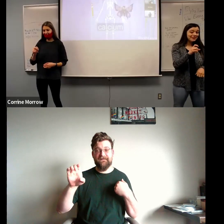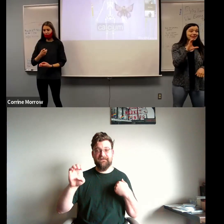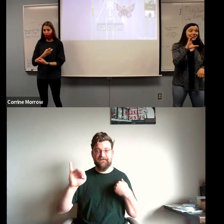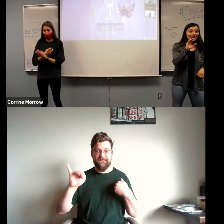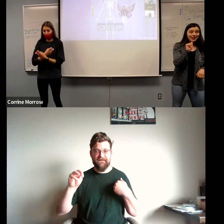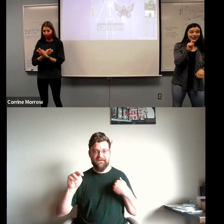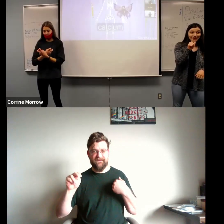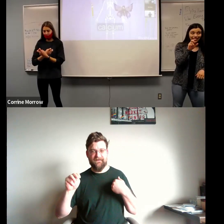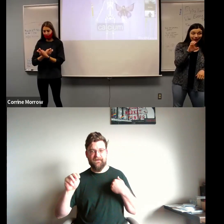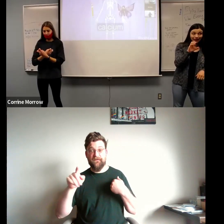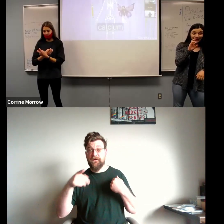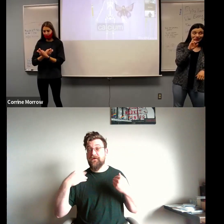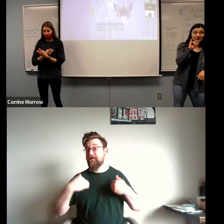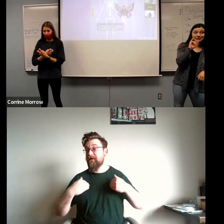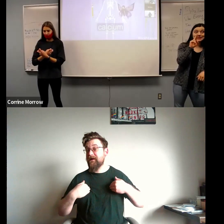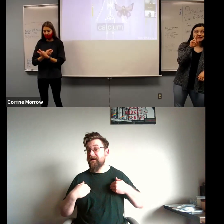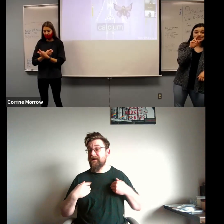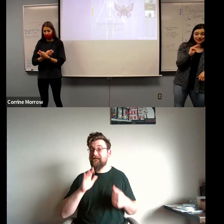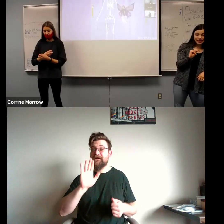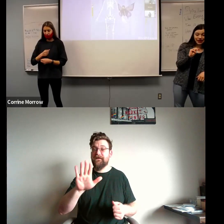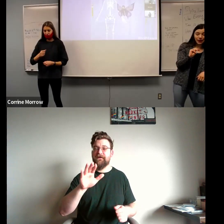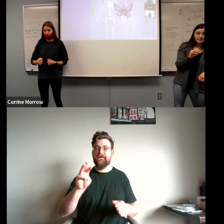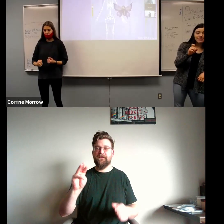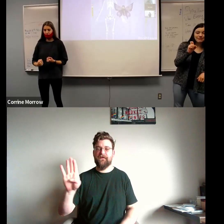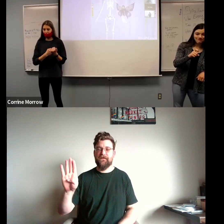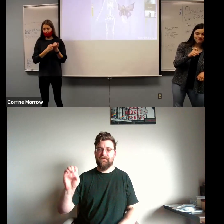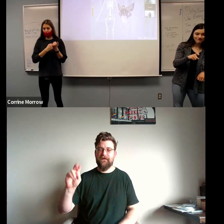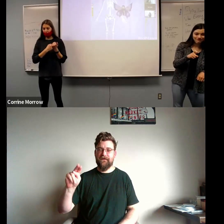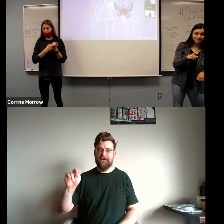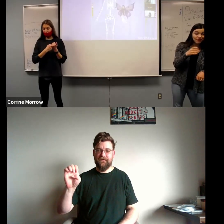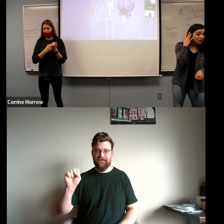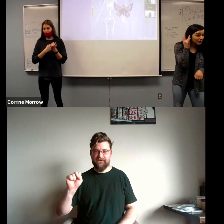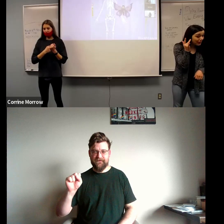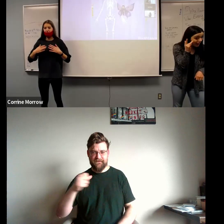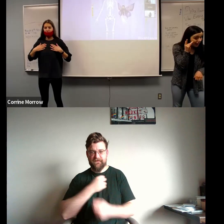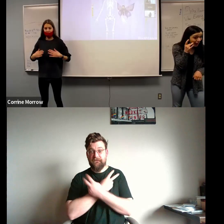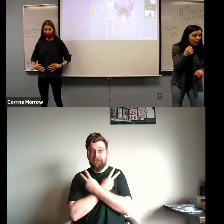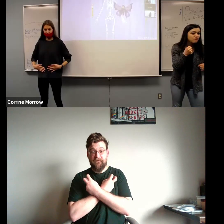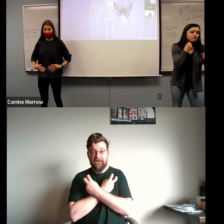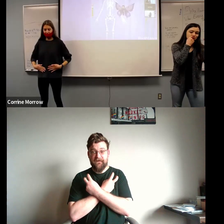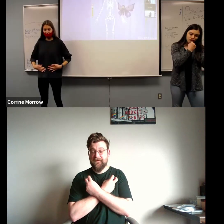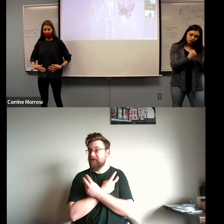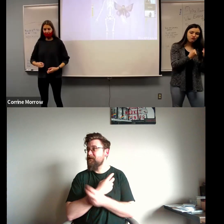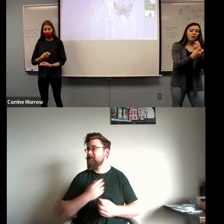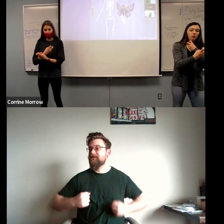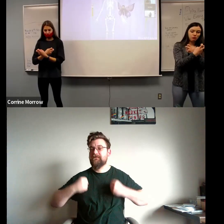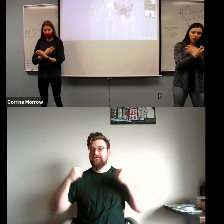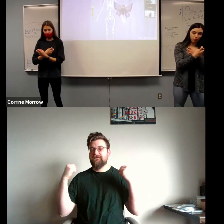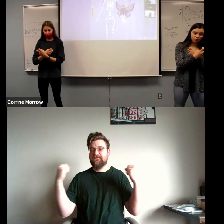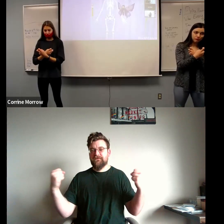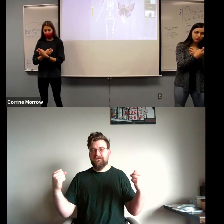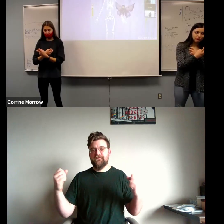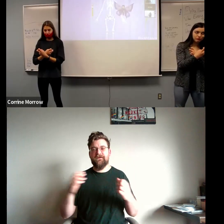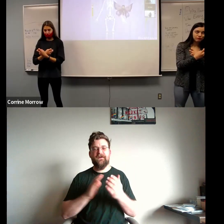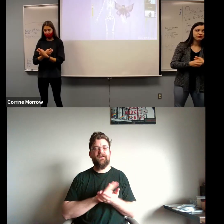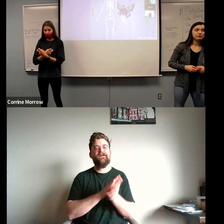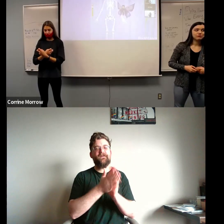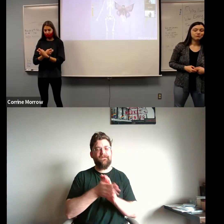and maintain strong bones. Some bones protect important, delicate parts of your body. For example,